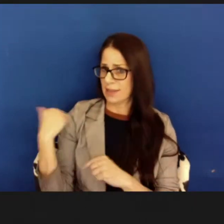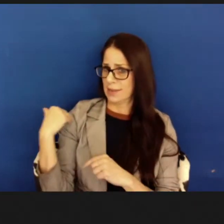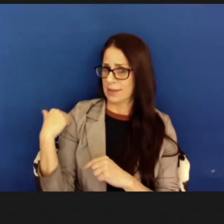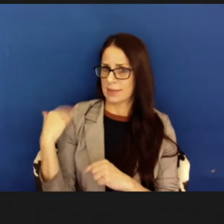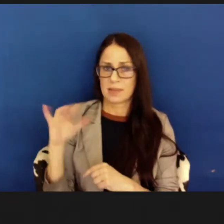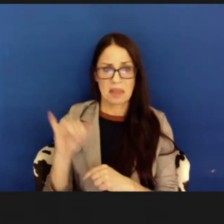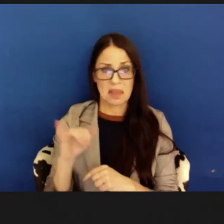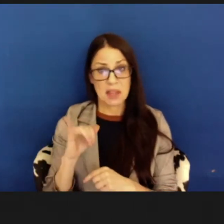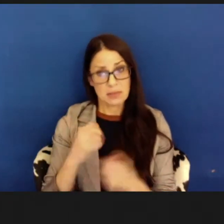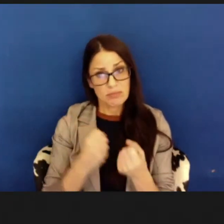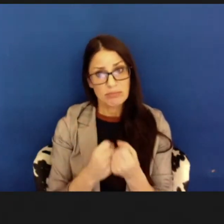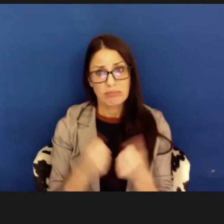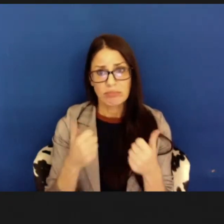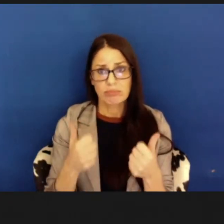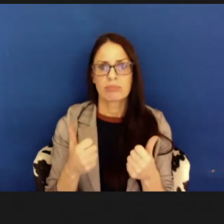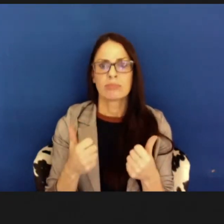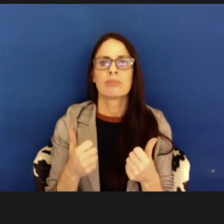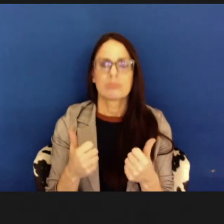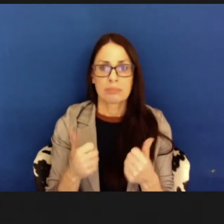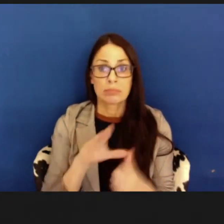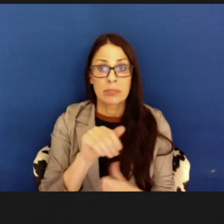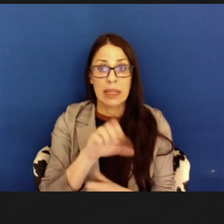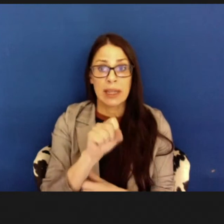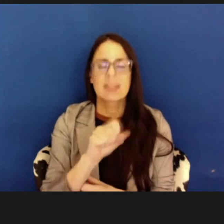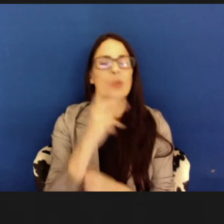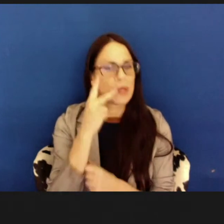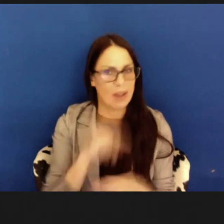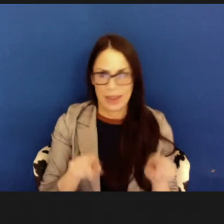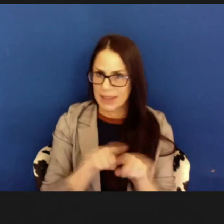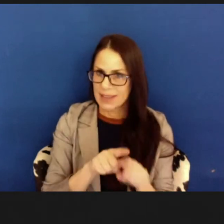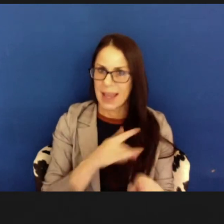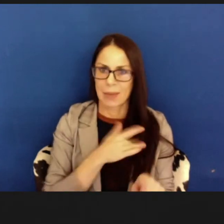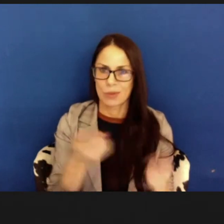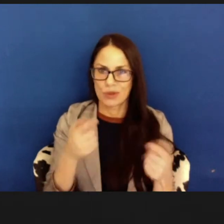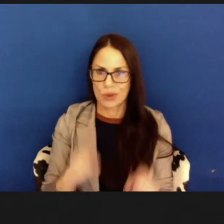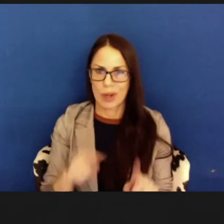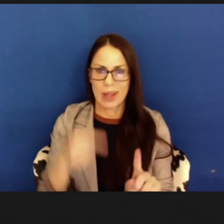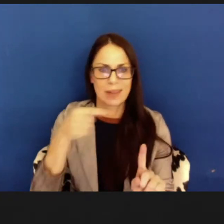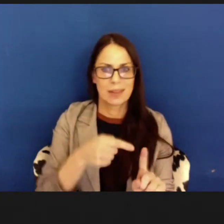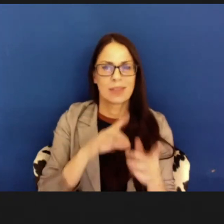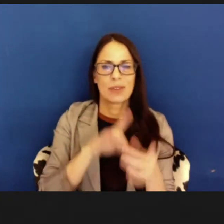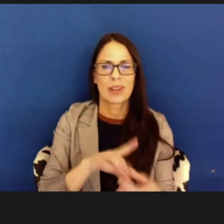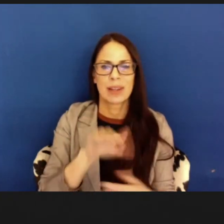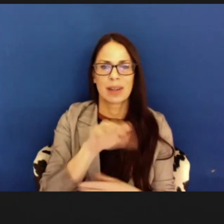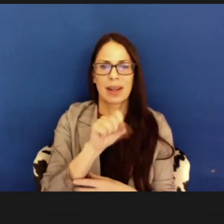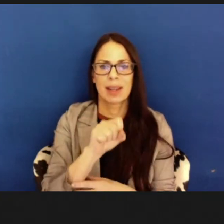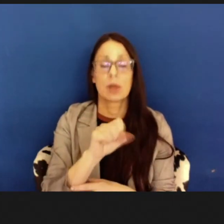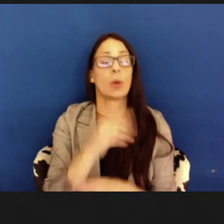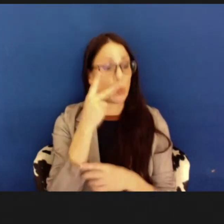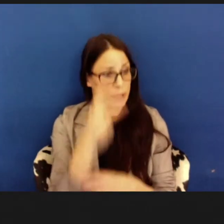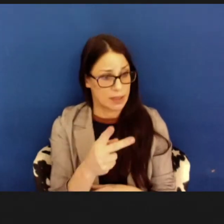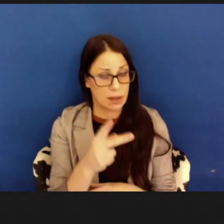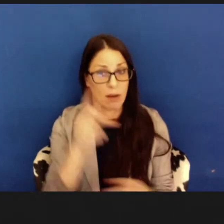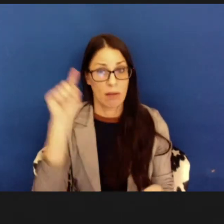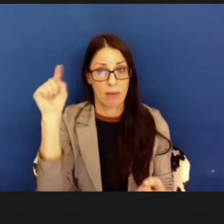with cases, we did see that same trend in cases where we saw a decrease in cases following